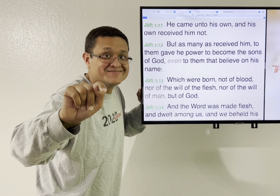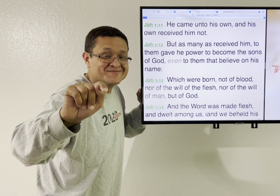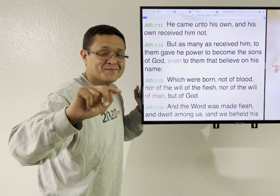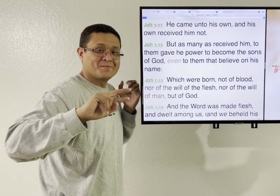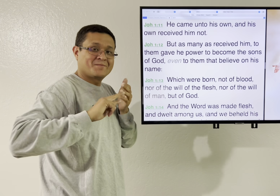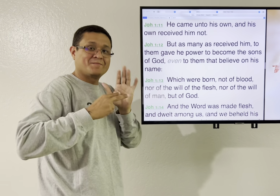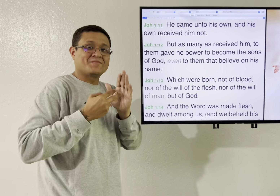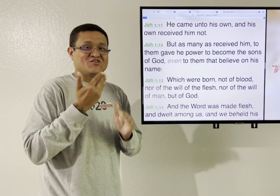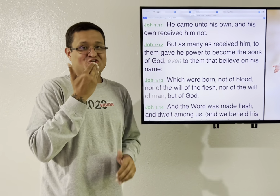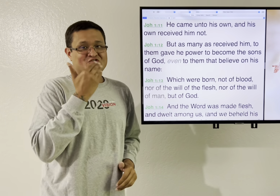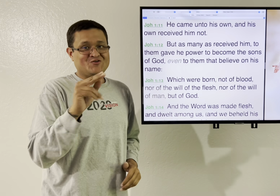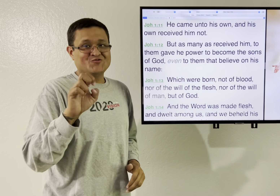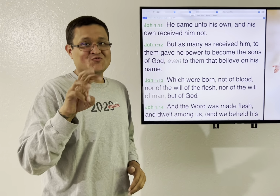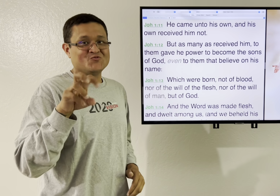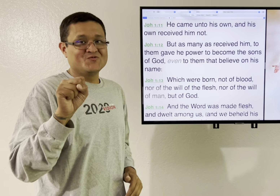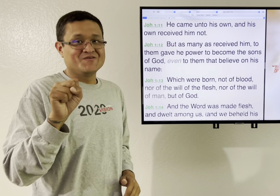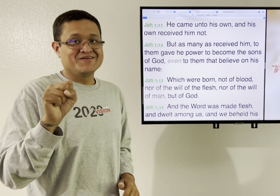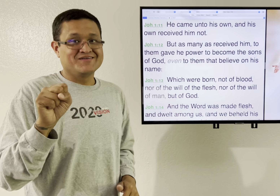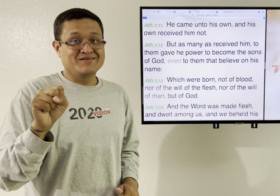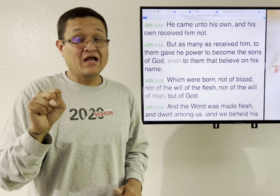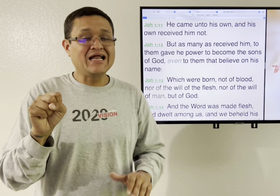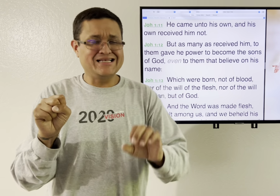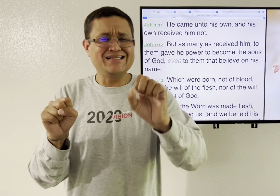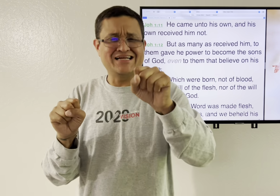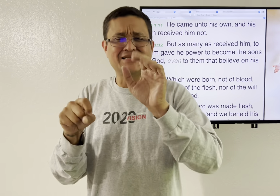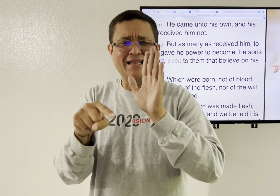Verse 12 says, but there's good news.